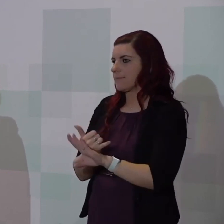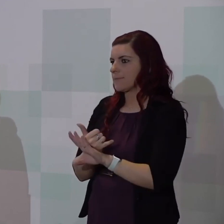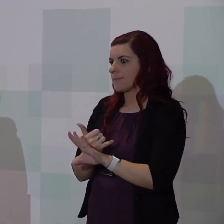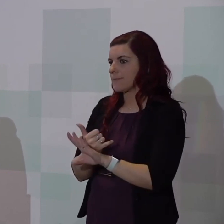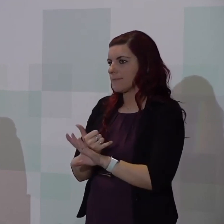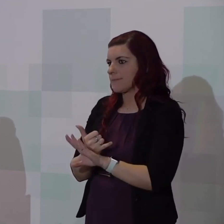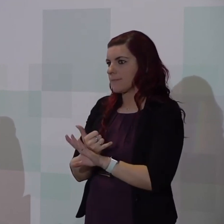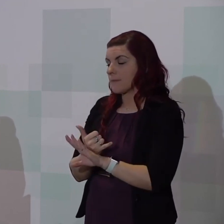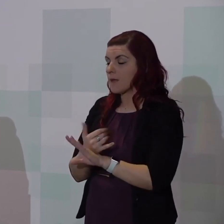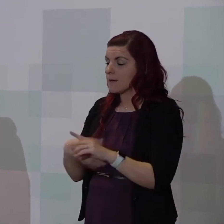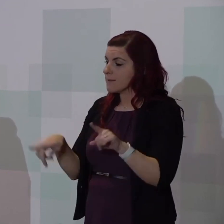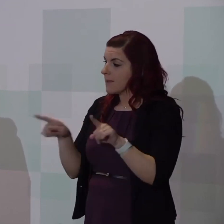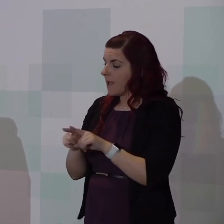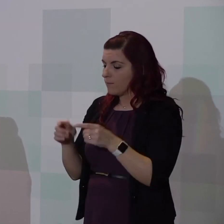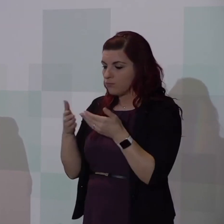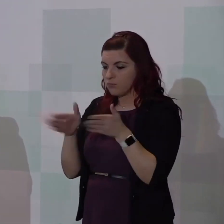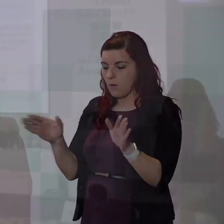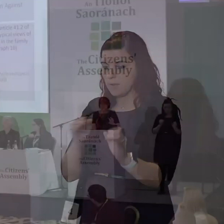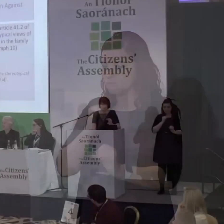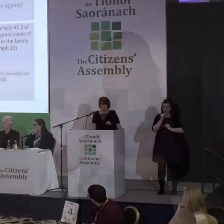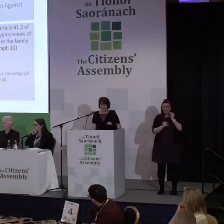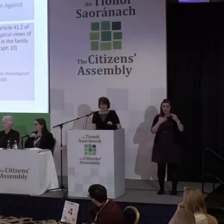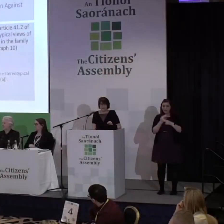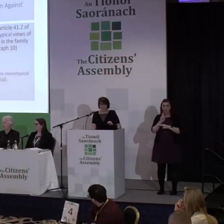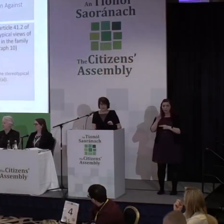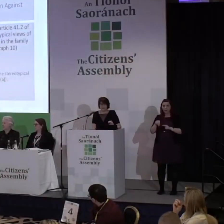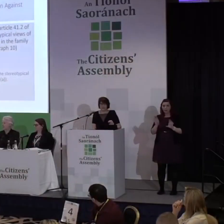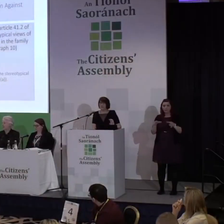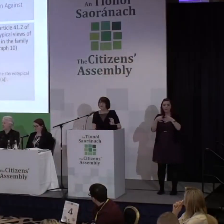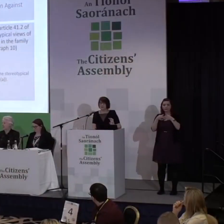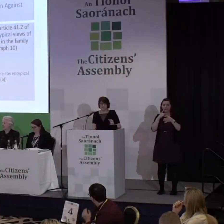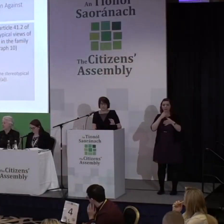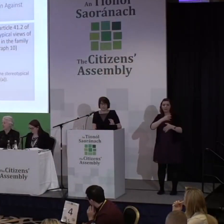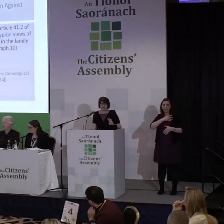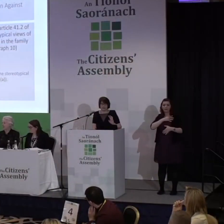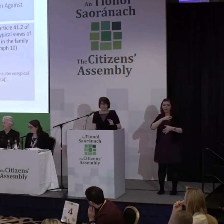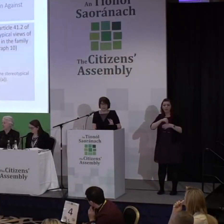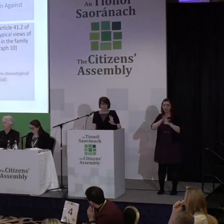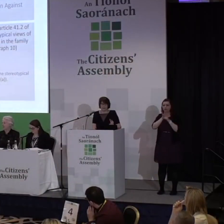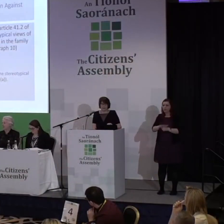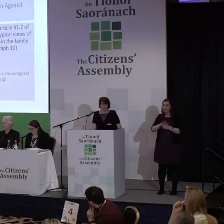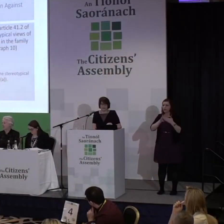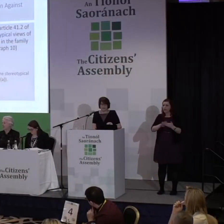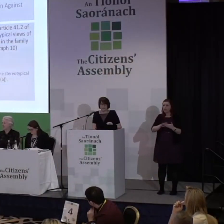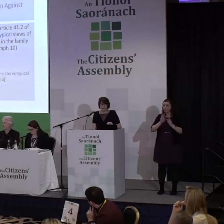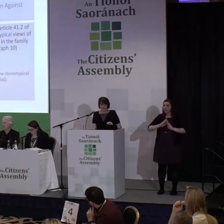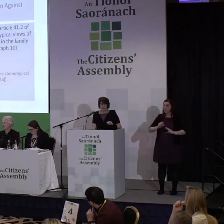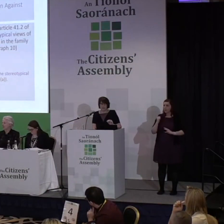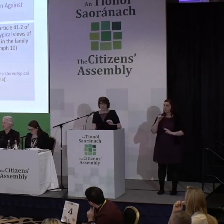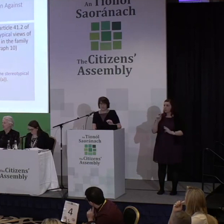been widely criticised by UN bodies. Here, the UN Committee on Discrimination Against Women in